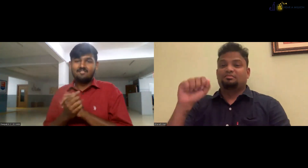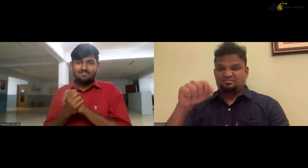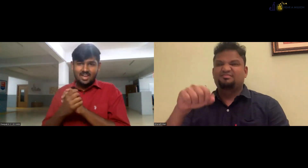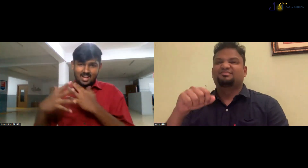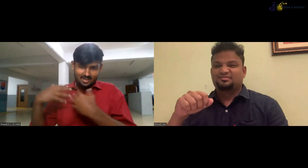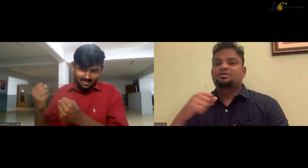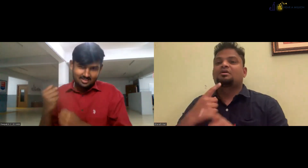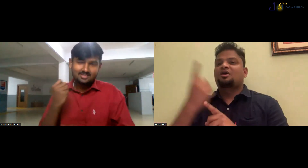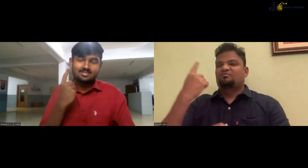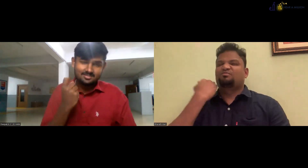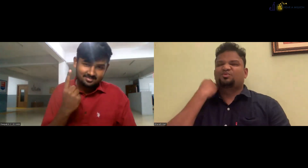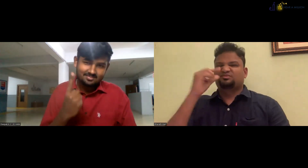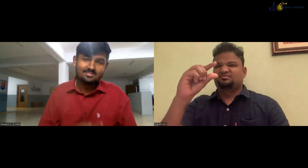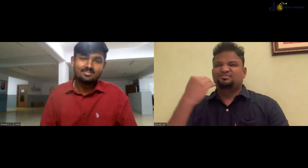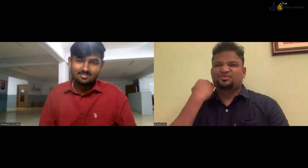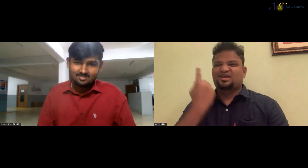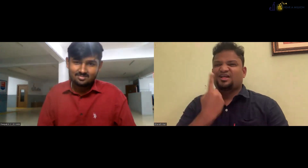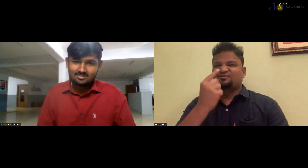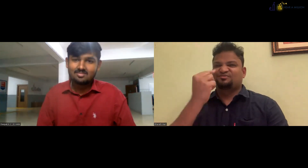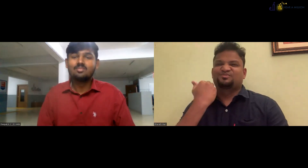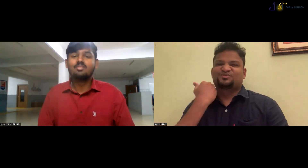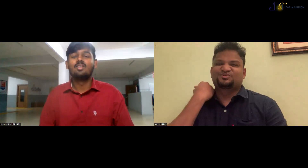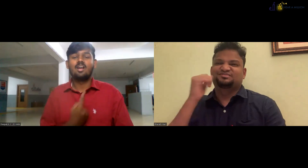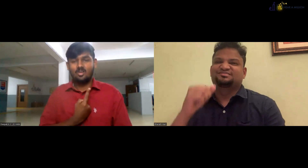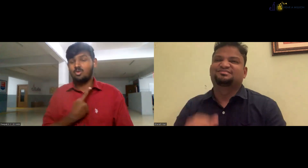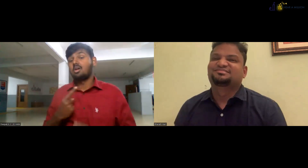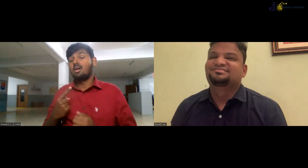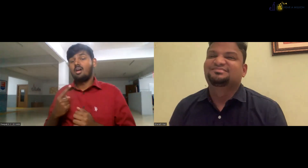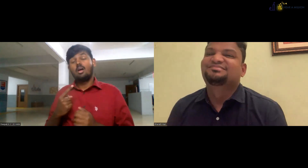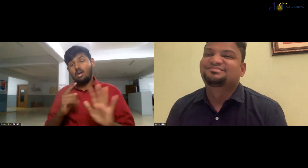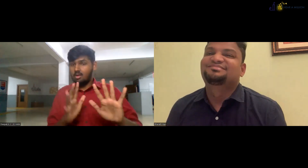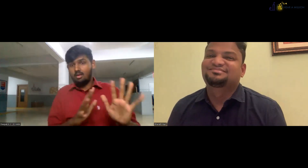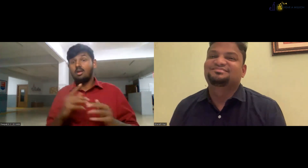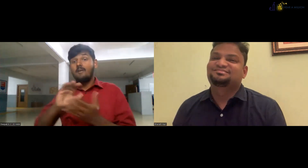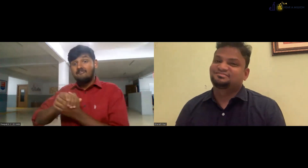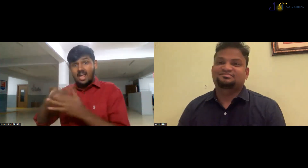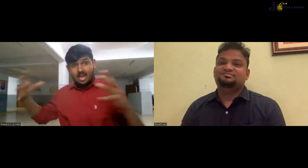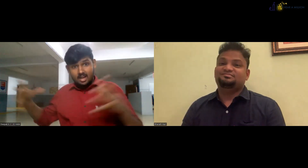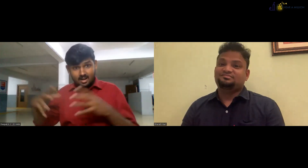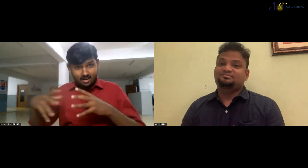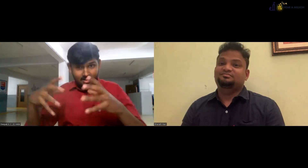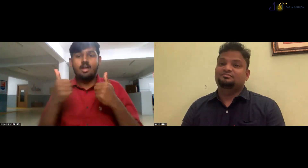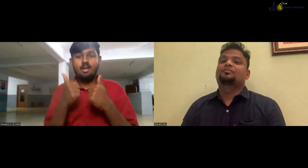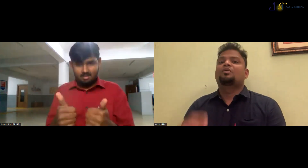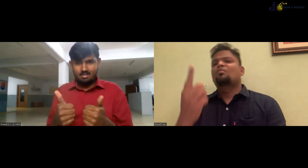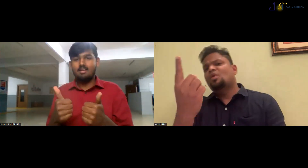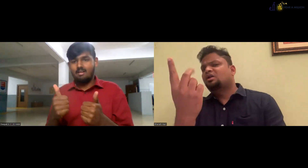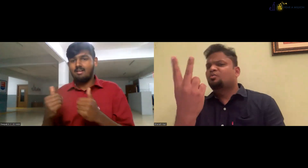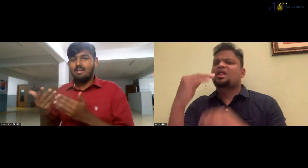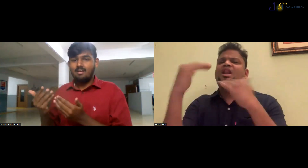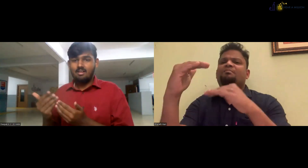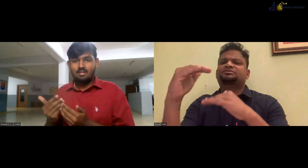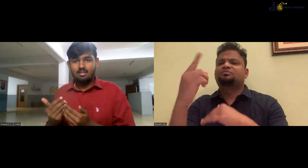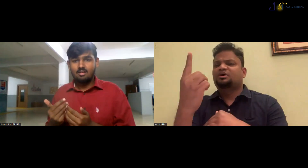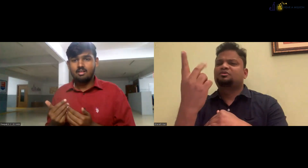friend, he picked me up. Yeah, but alone, it was sometimes boring as well. So along